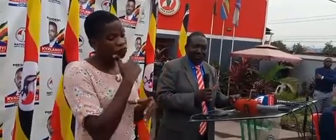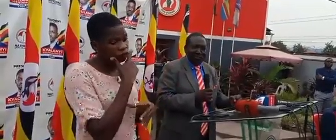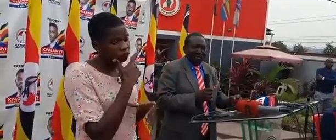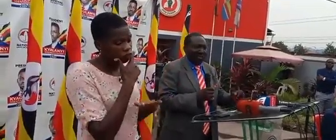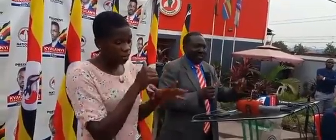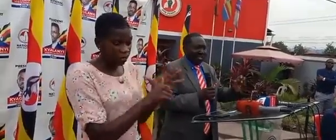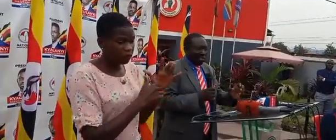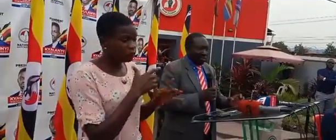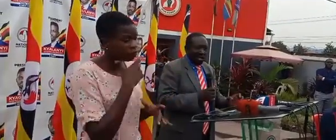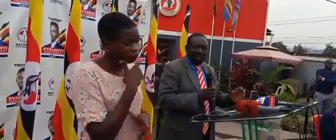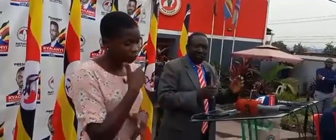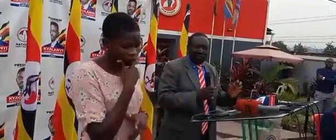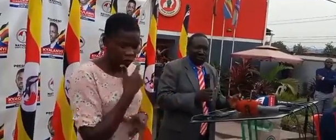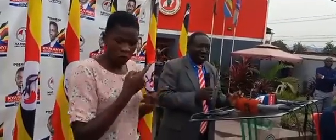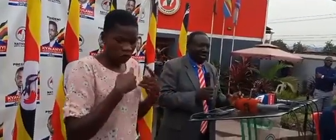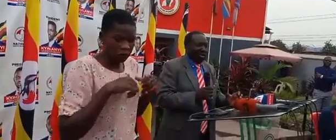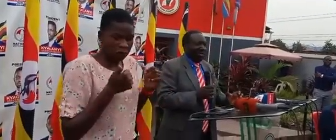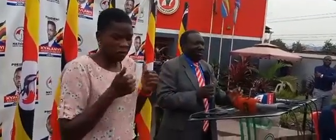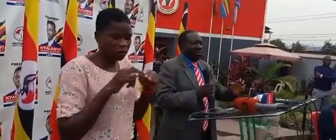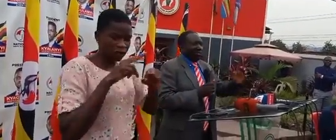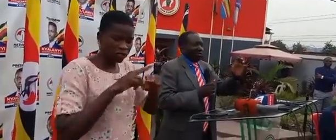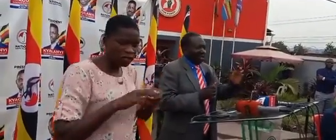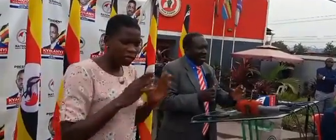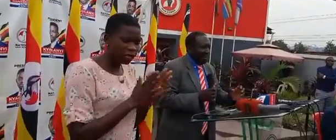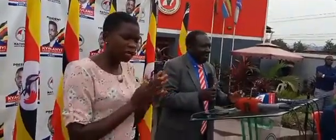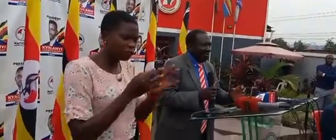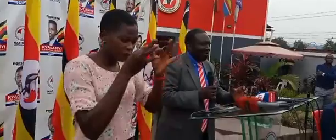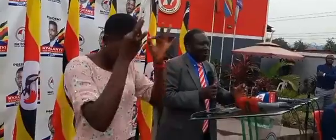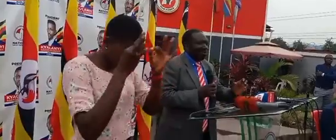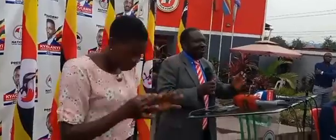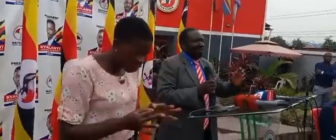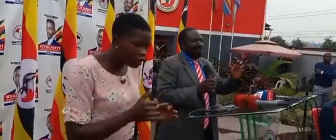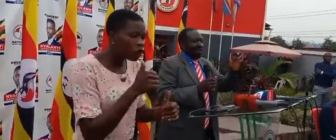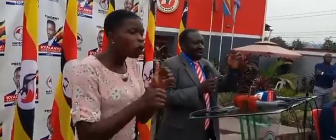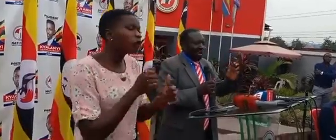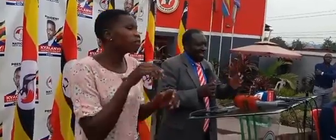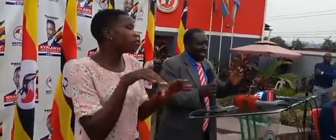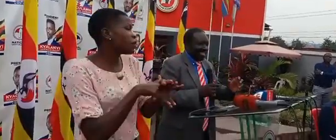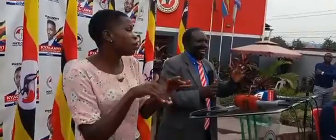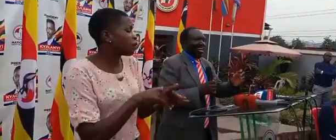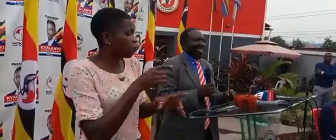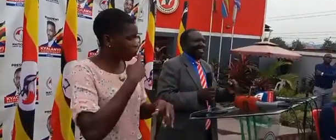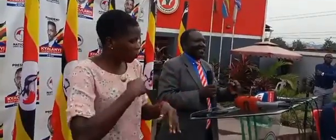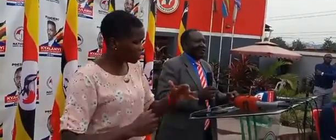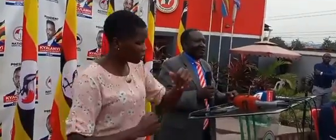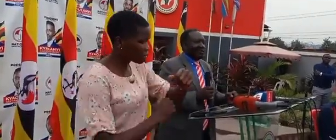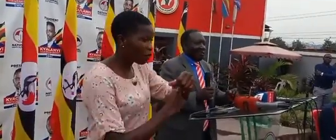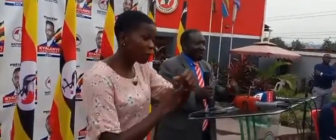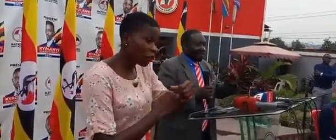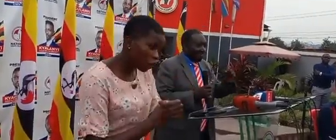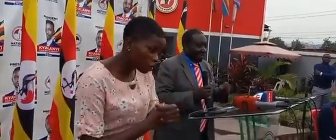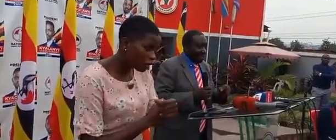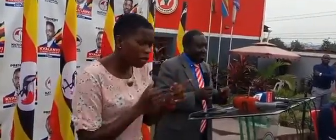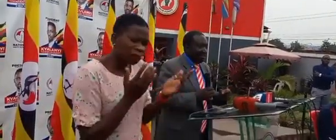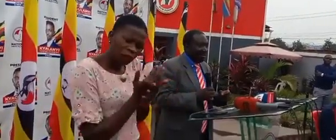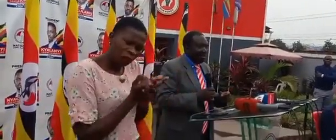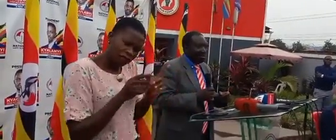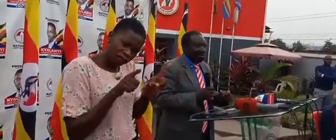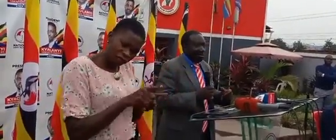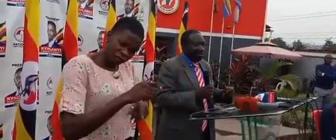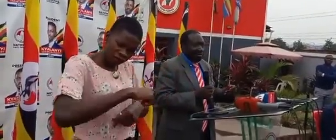Platform tetunaba kutula kusalawo candidate yani olwokuba naffe